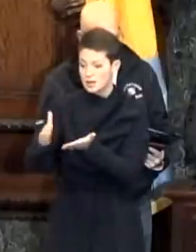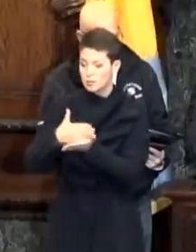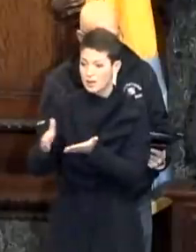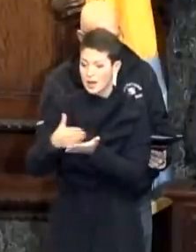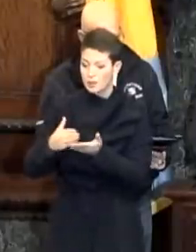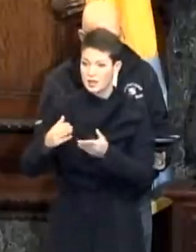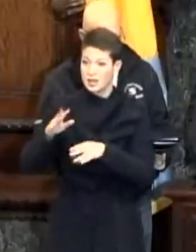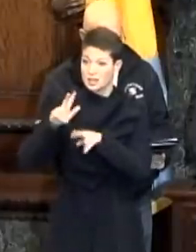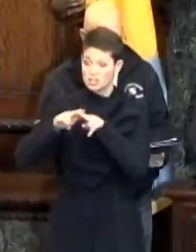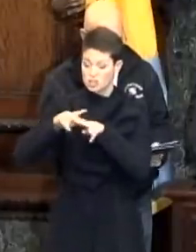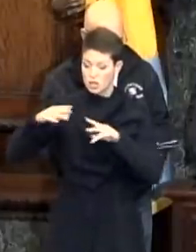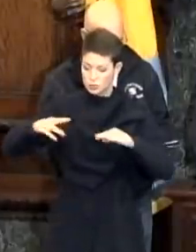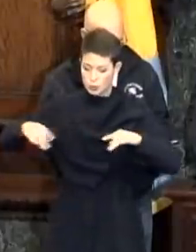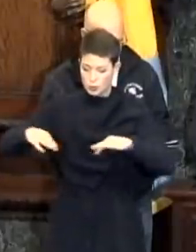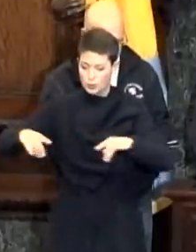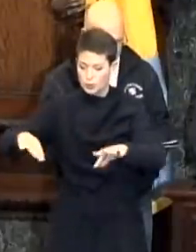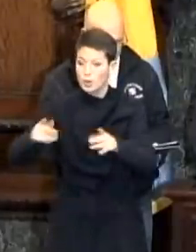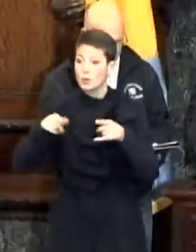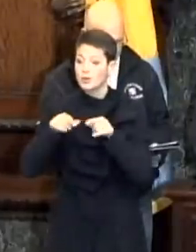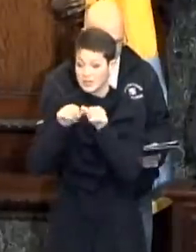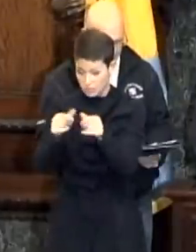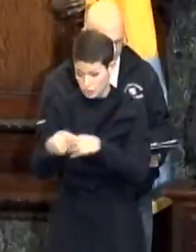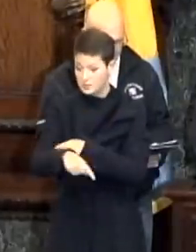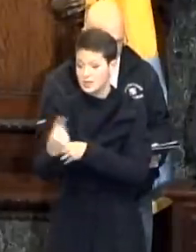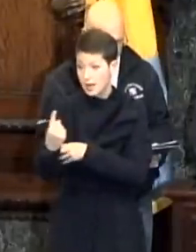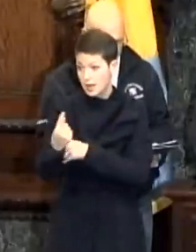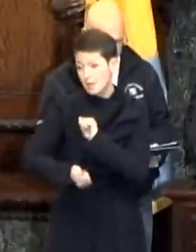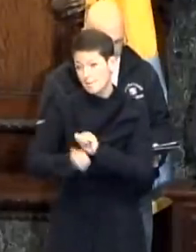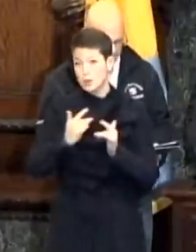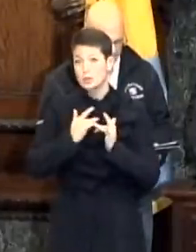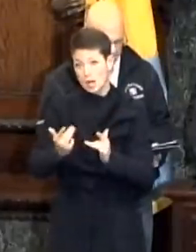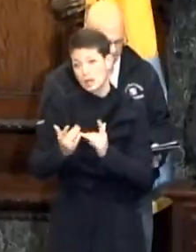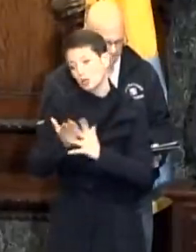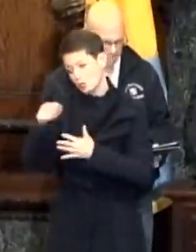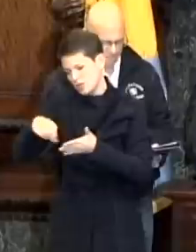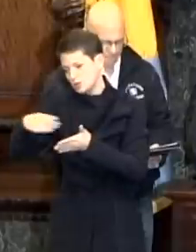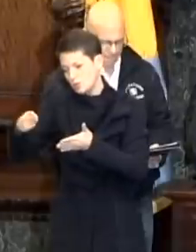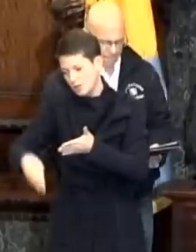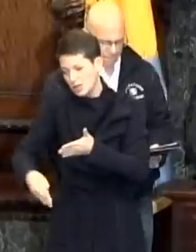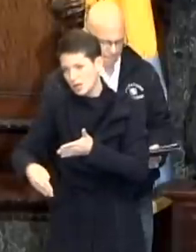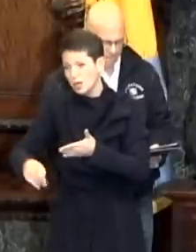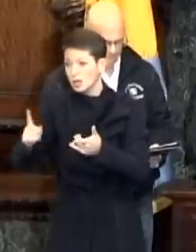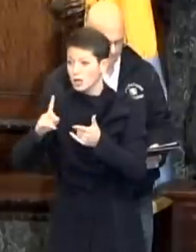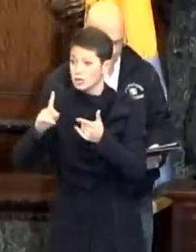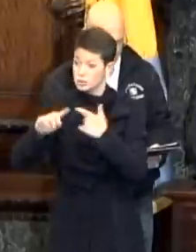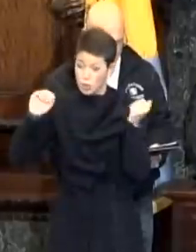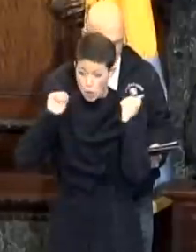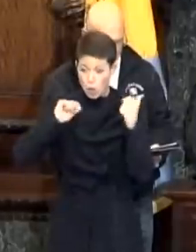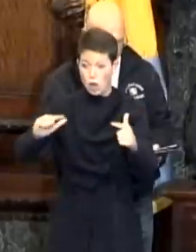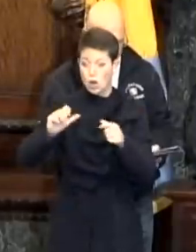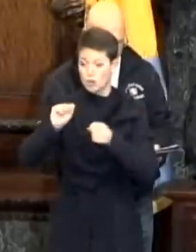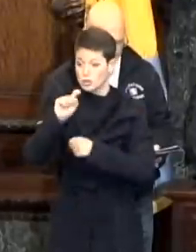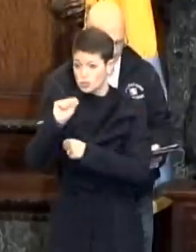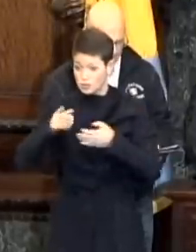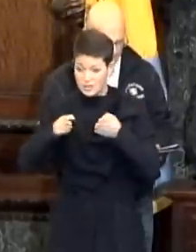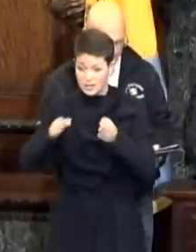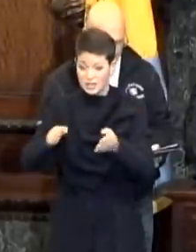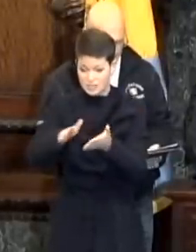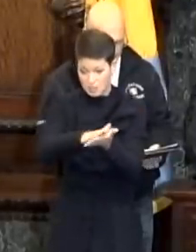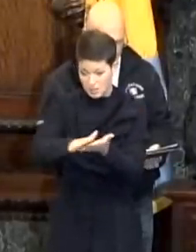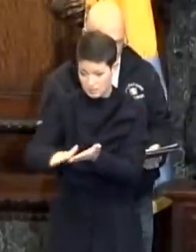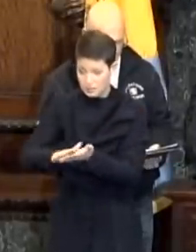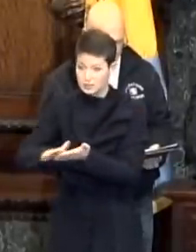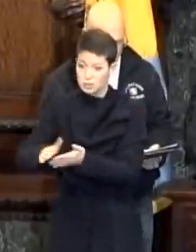salting operations will continue throughout the course of today and most likely into the weekend until every street has been treated. That is our